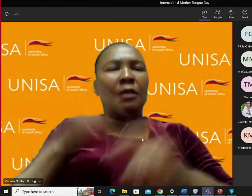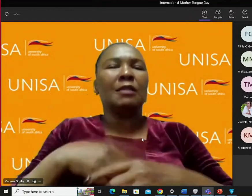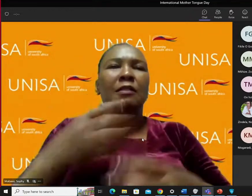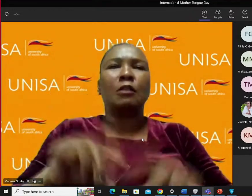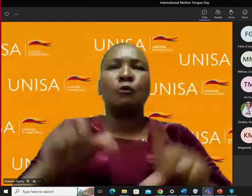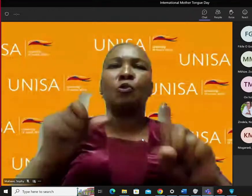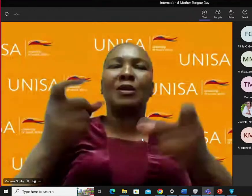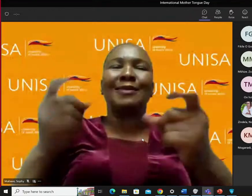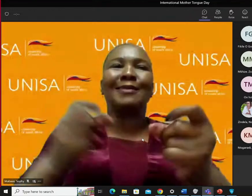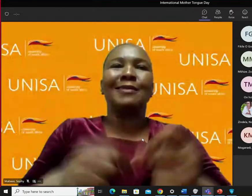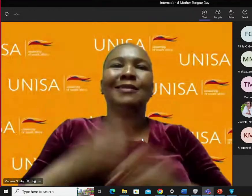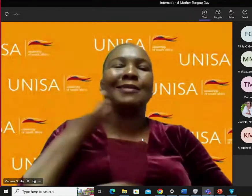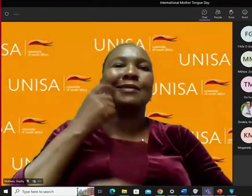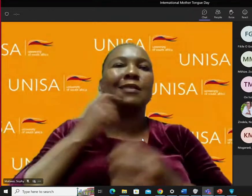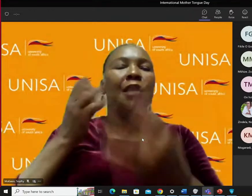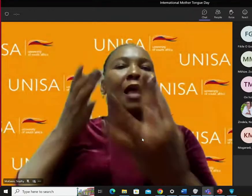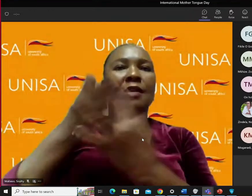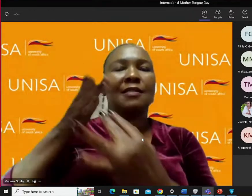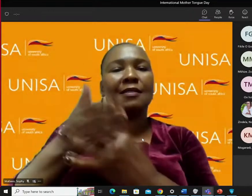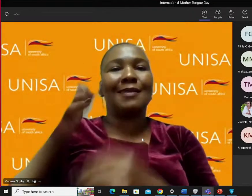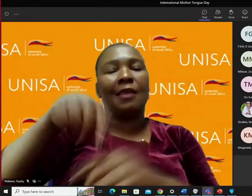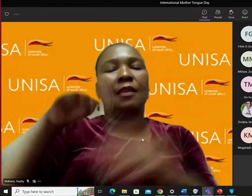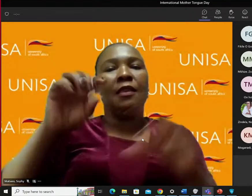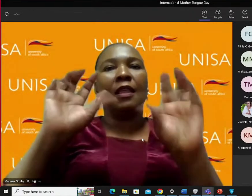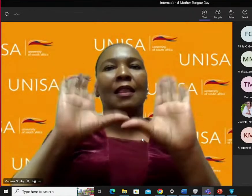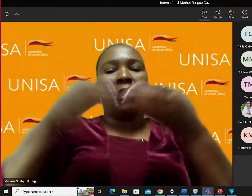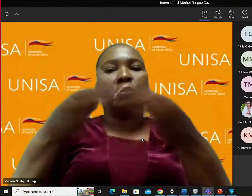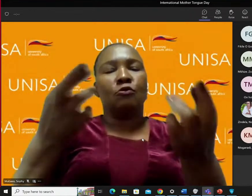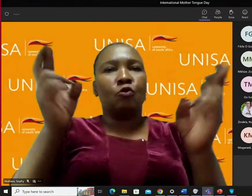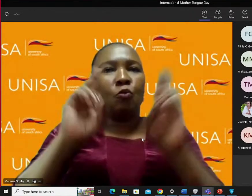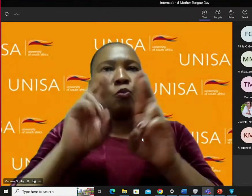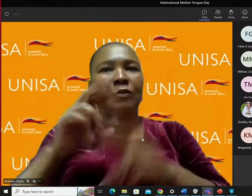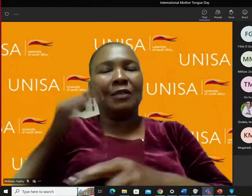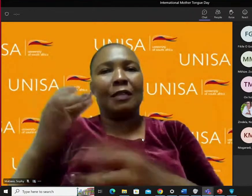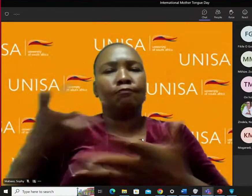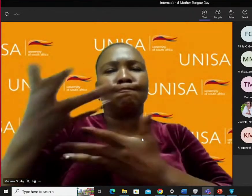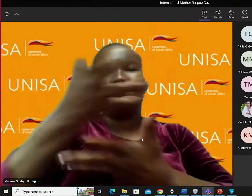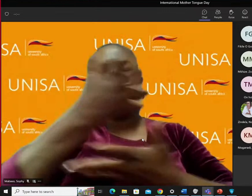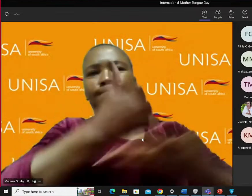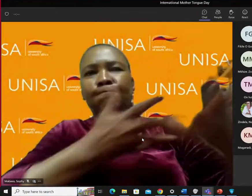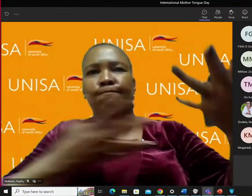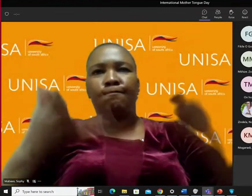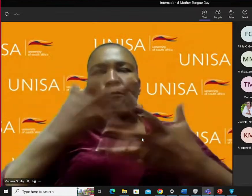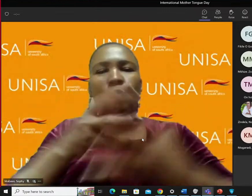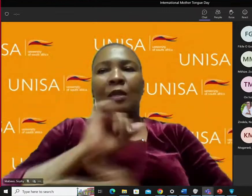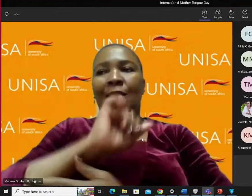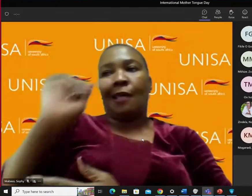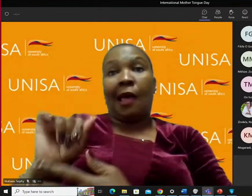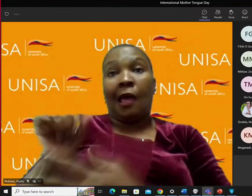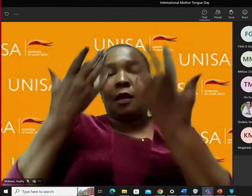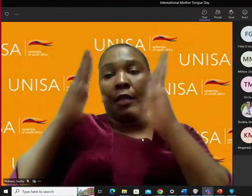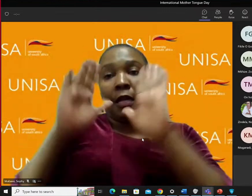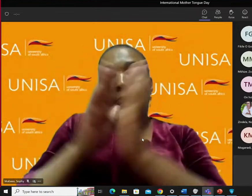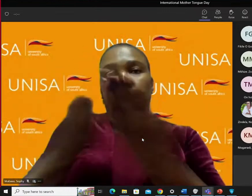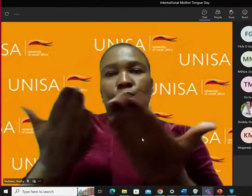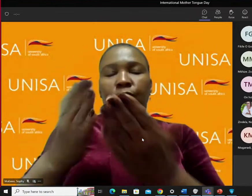and easily access in the classroom while they are engaging with their study materials.